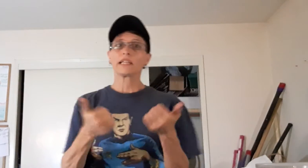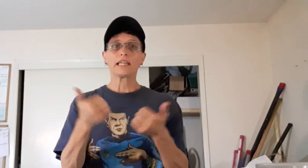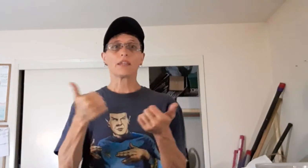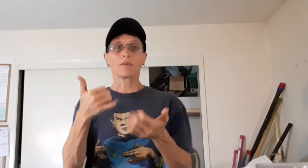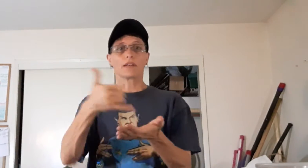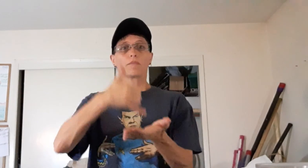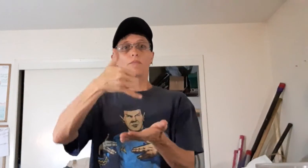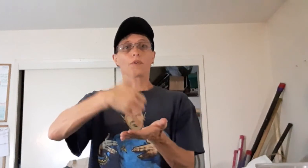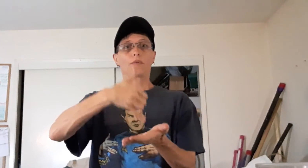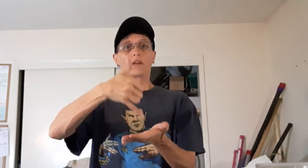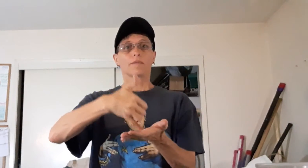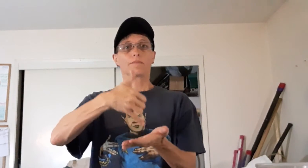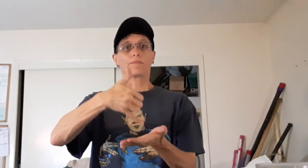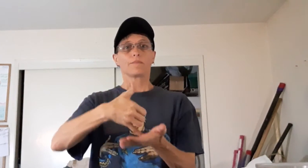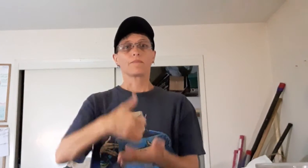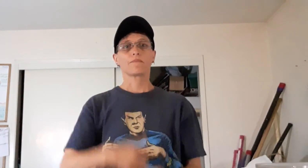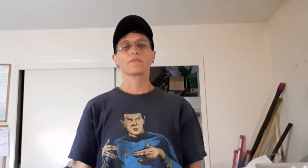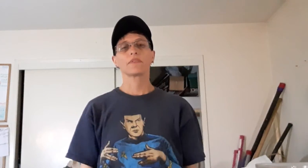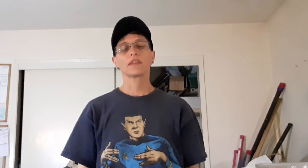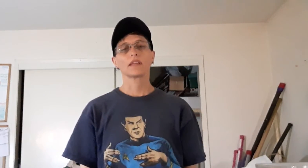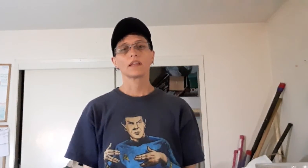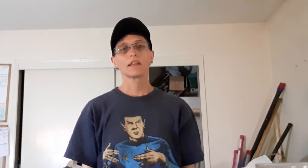Either one. Brewing.